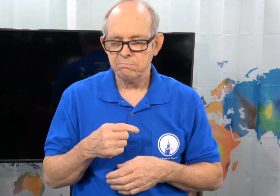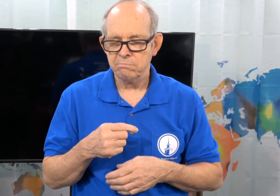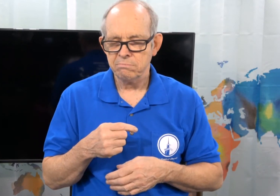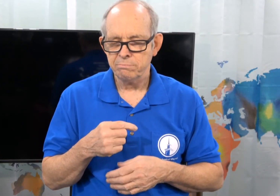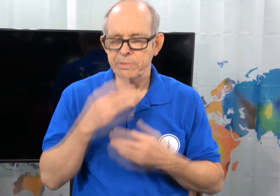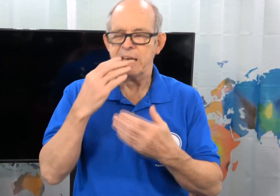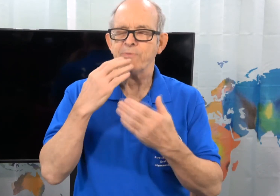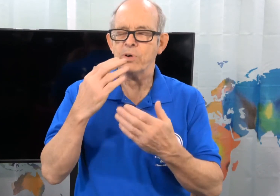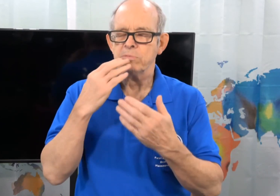the paper.